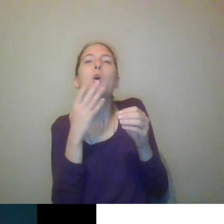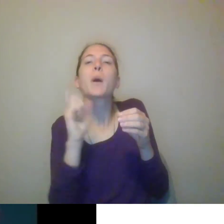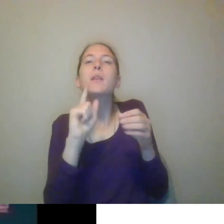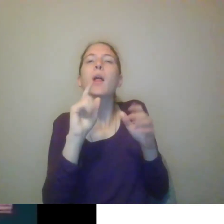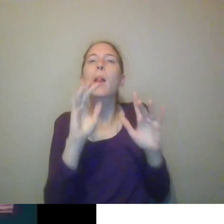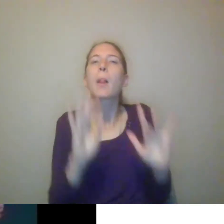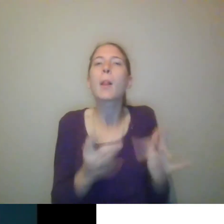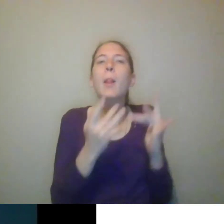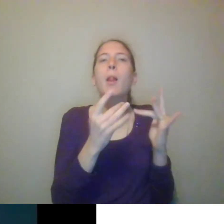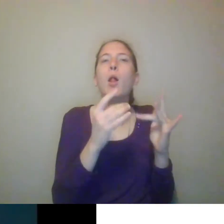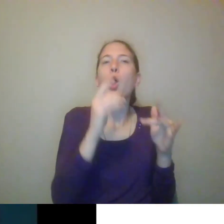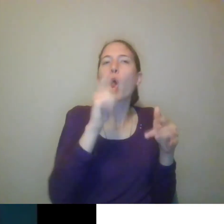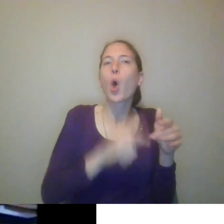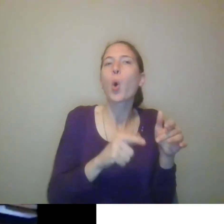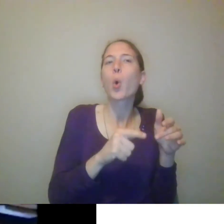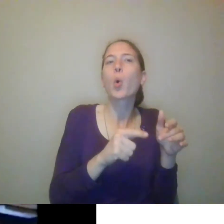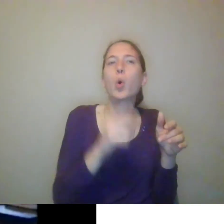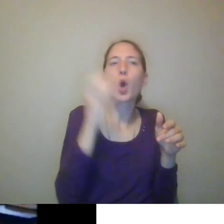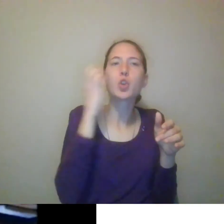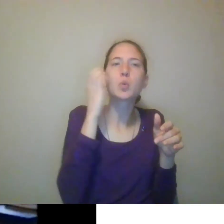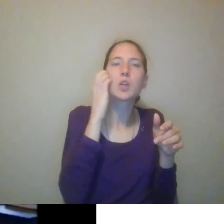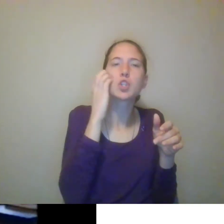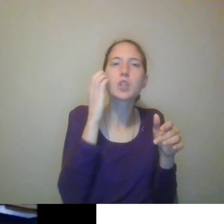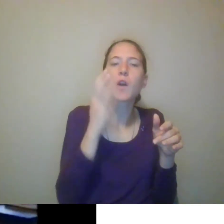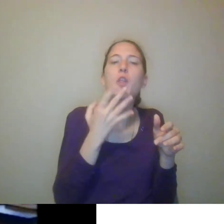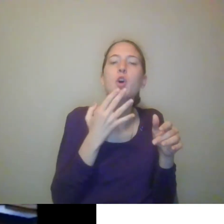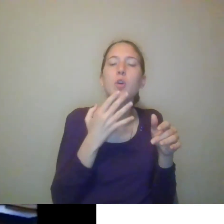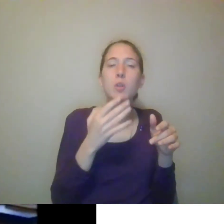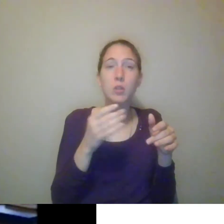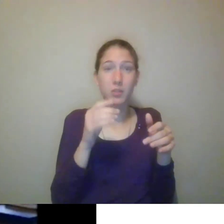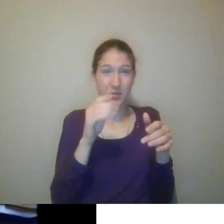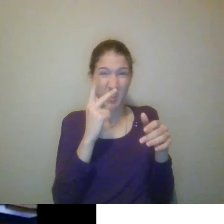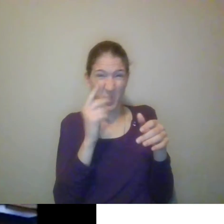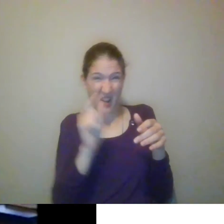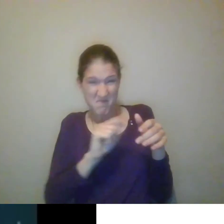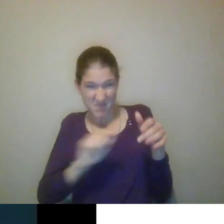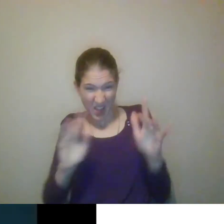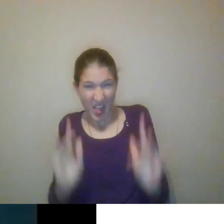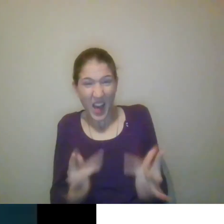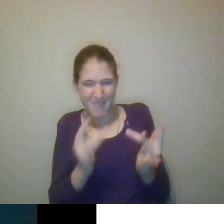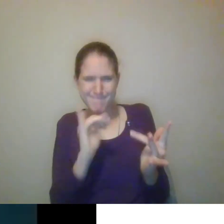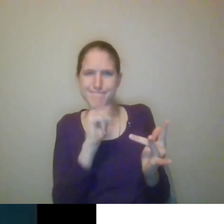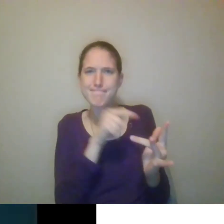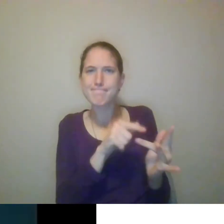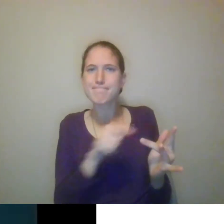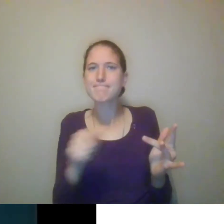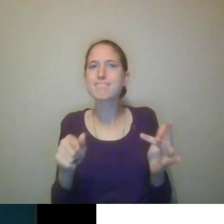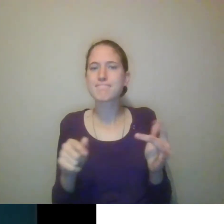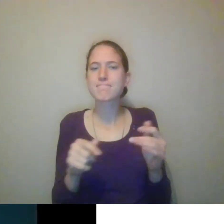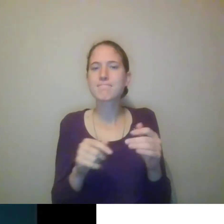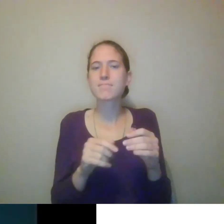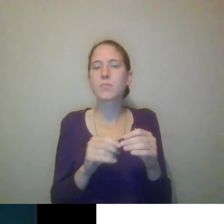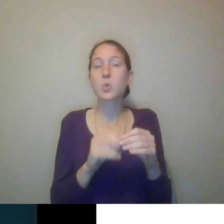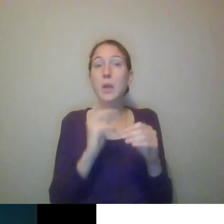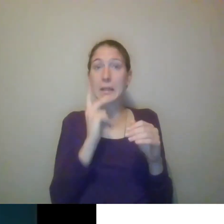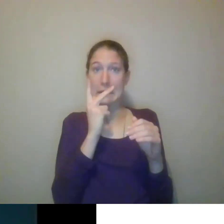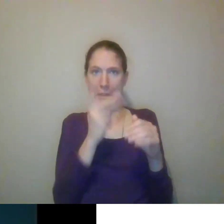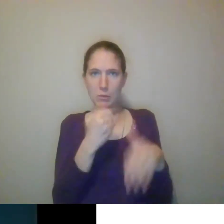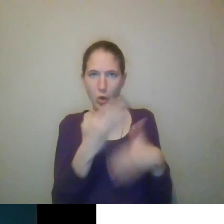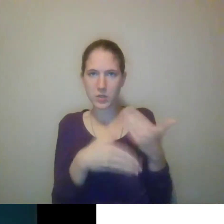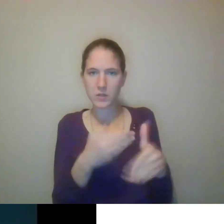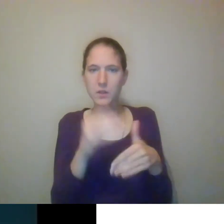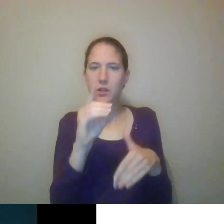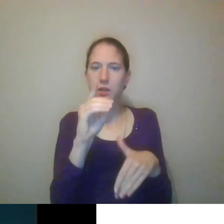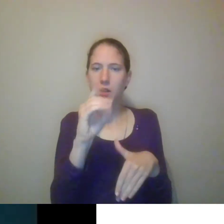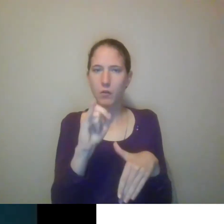color? Sarah? Where it's not so dark. Where it's not so dark. So you can actually see the process